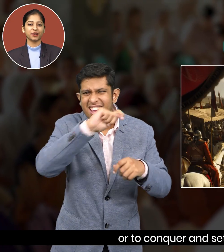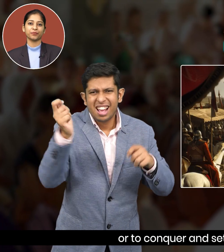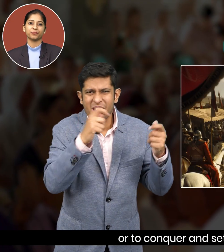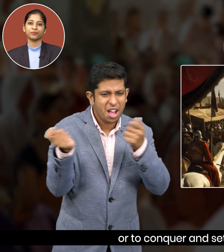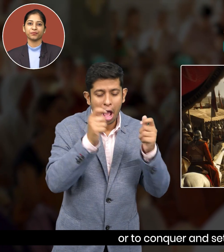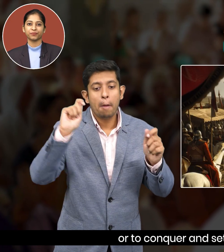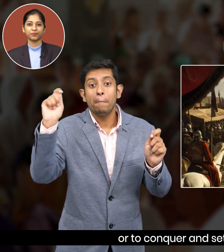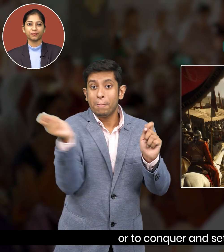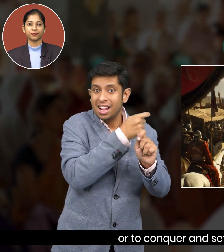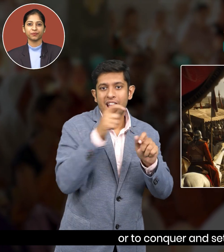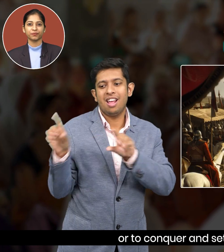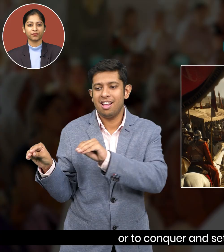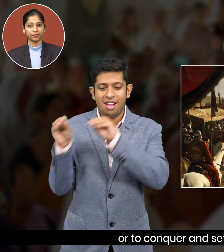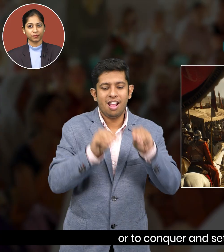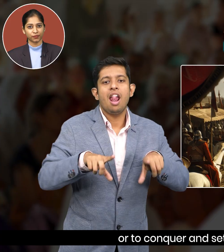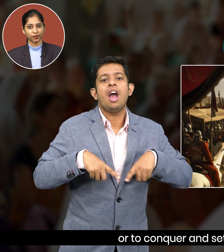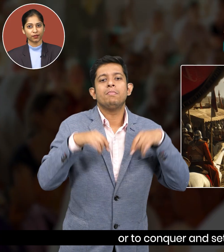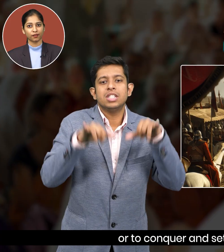places.